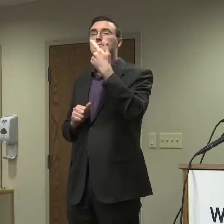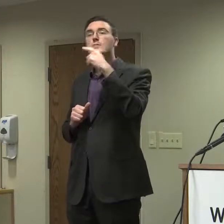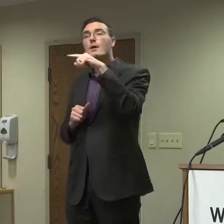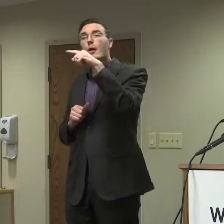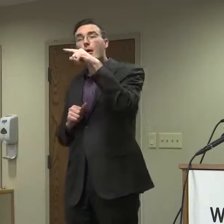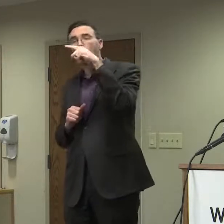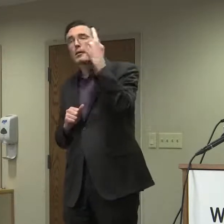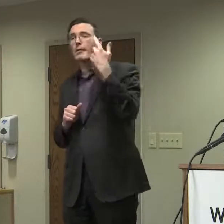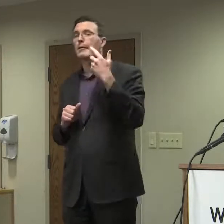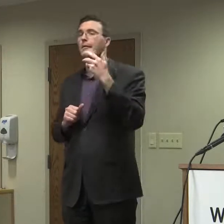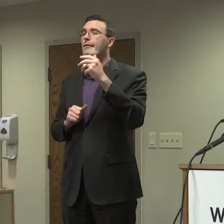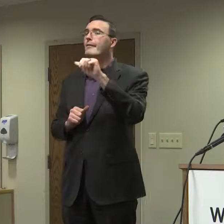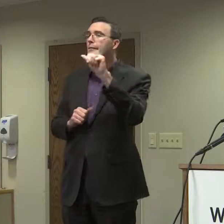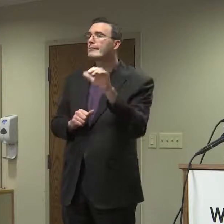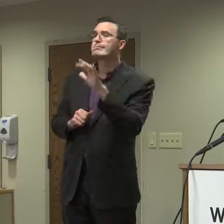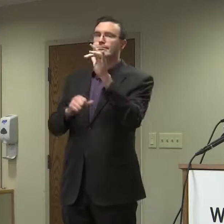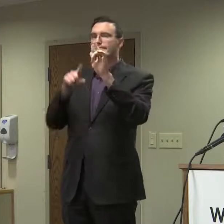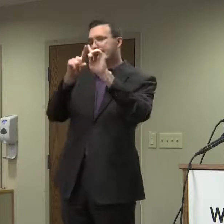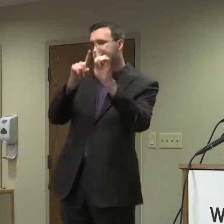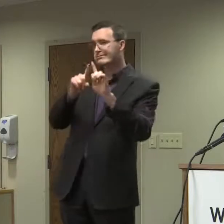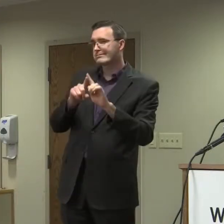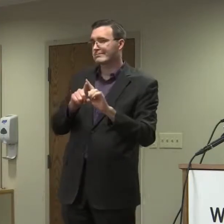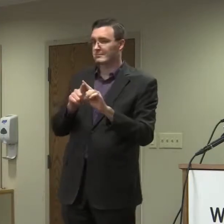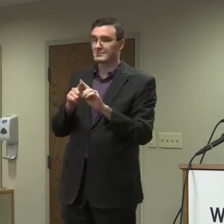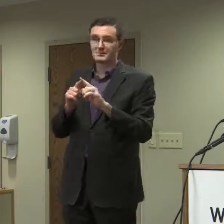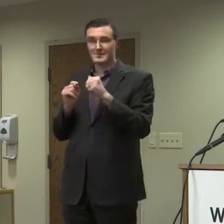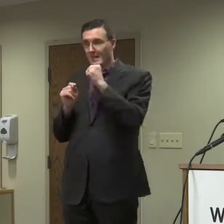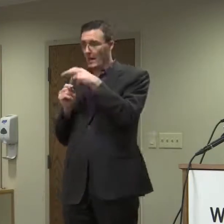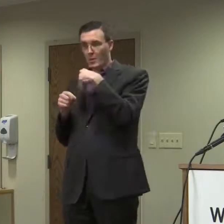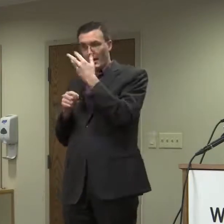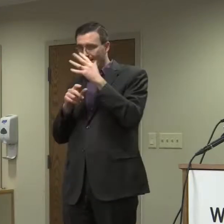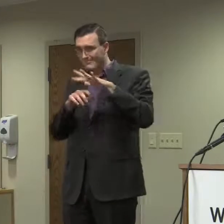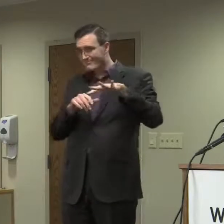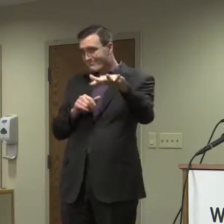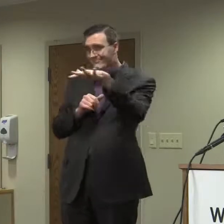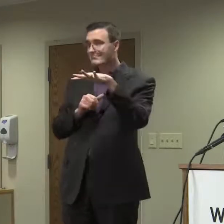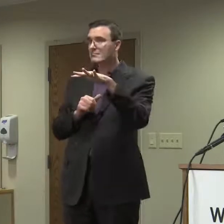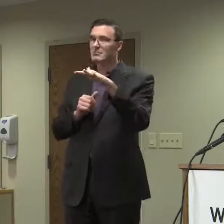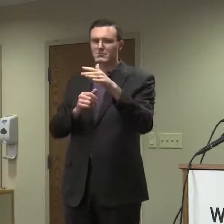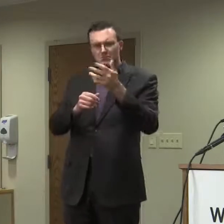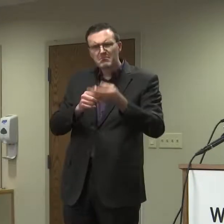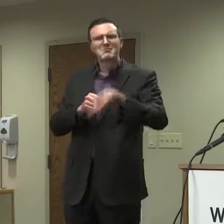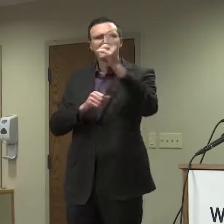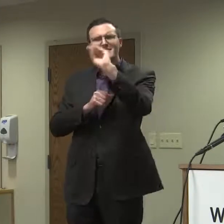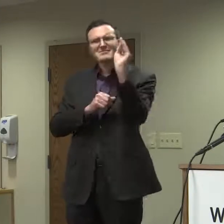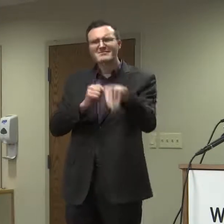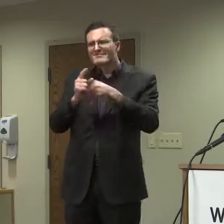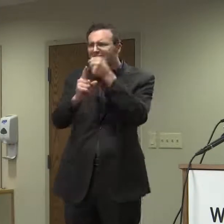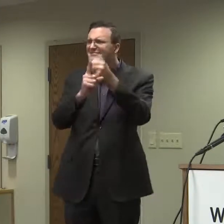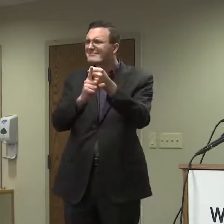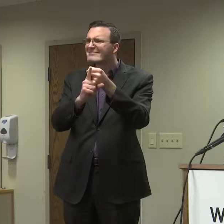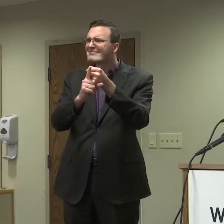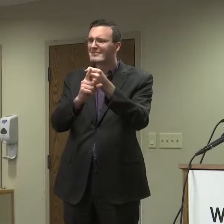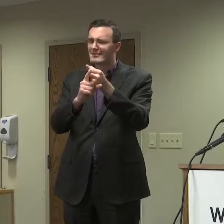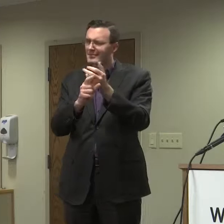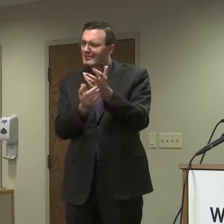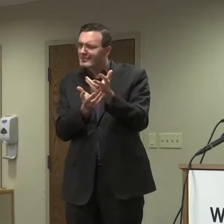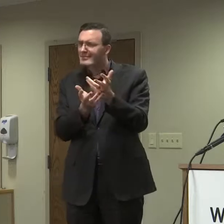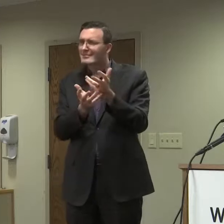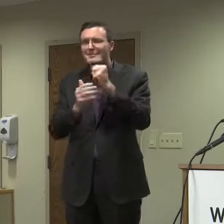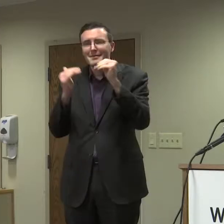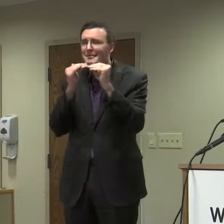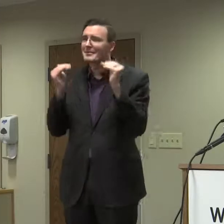hospitalization rates and higher mortality rates, to our locations of concerns, our individuals in the congregate care settings.